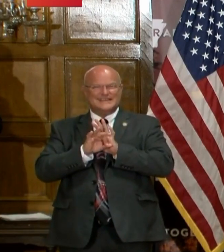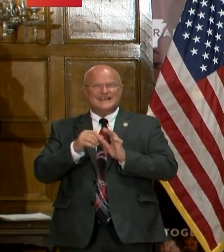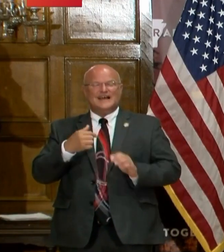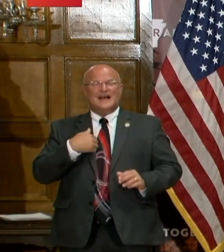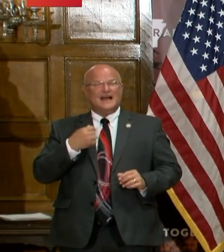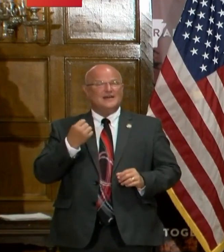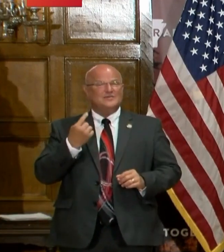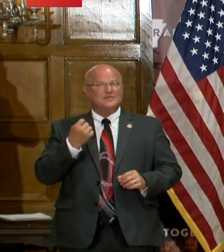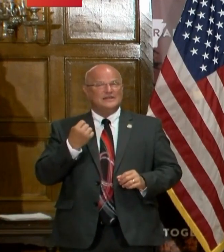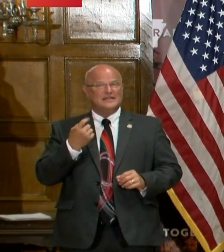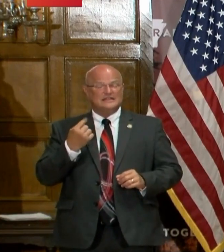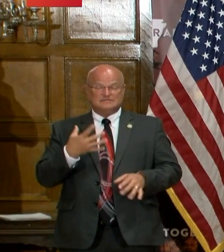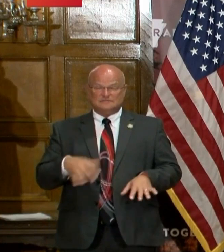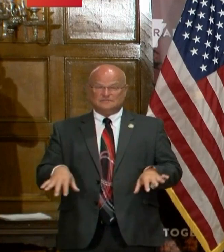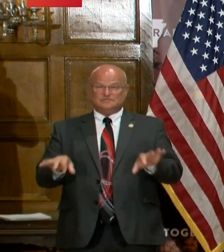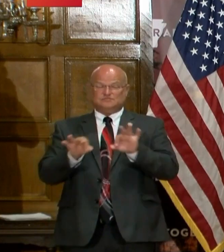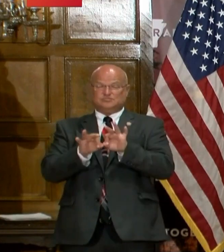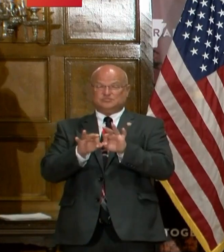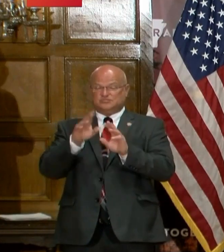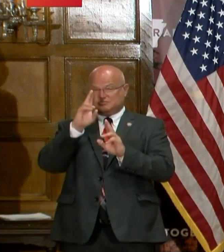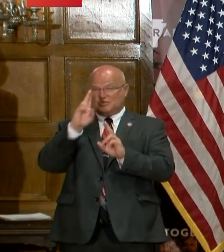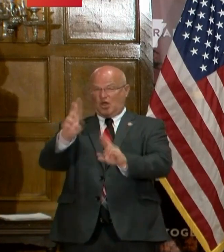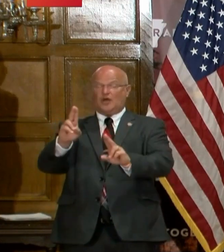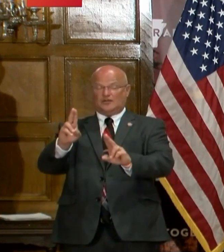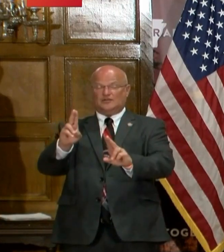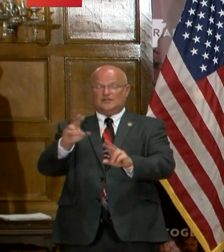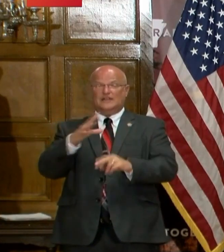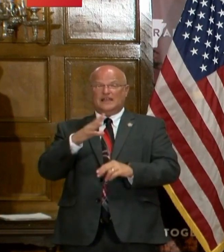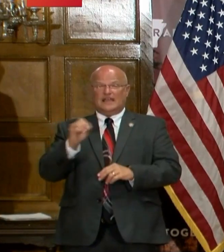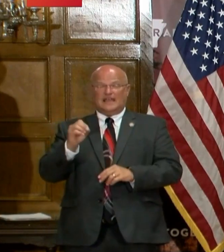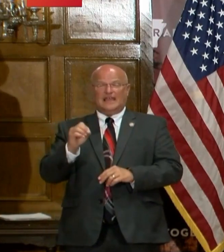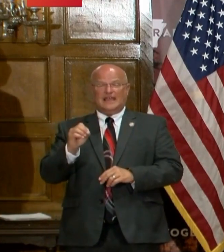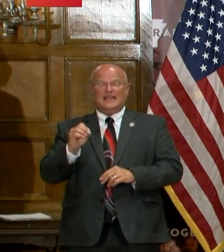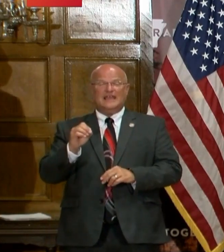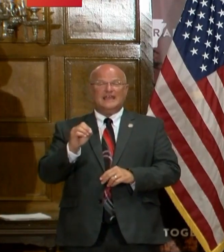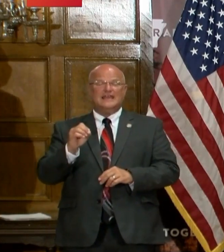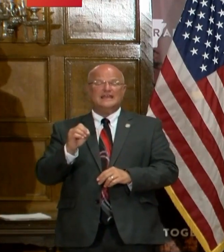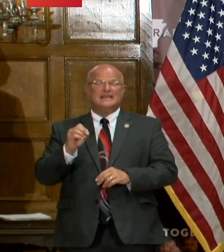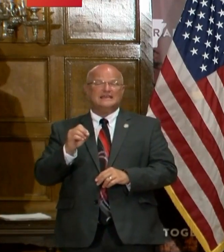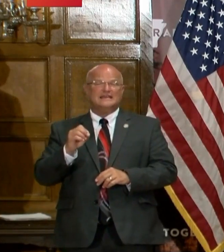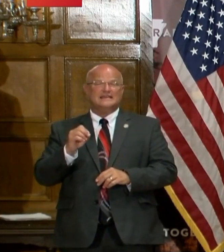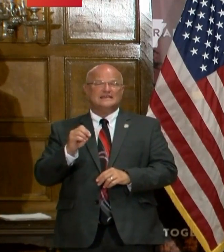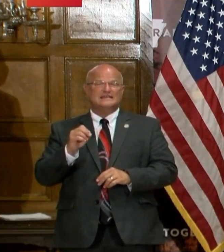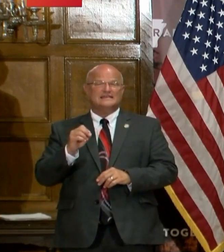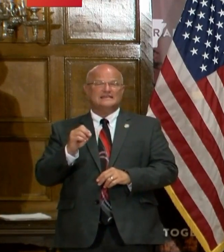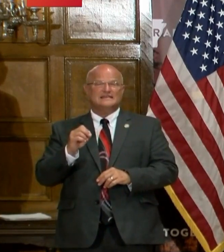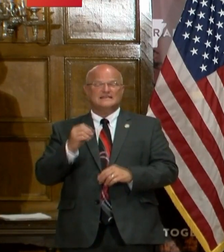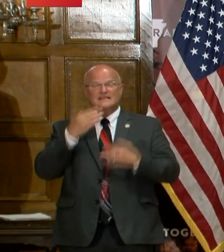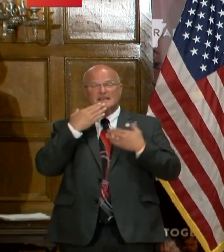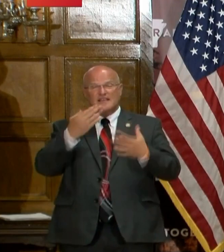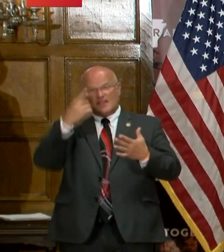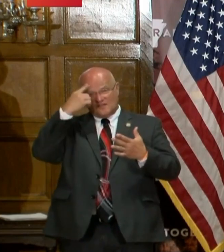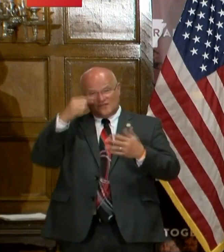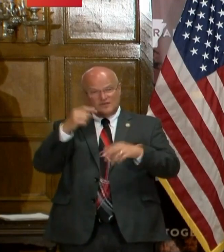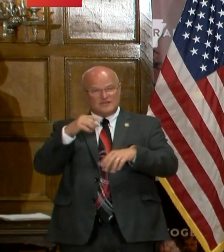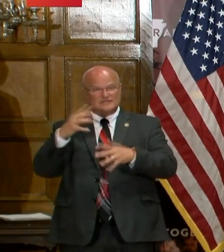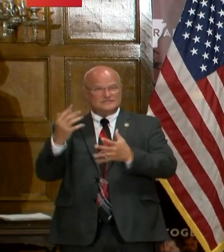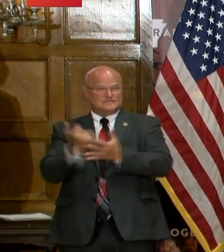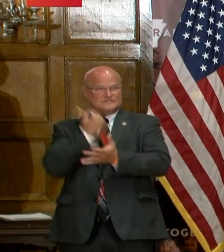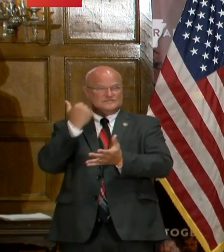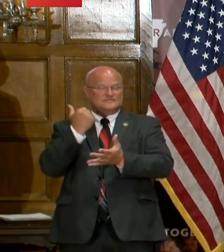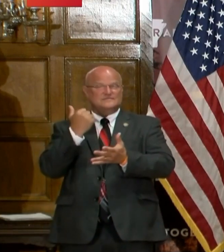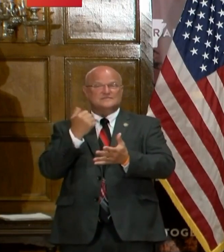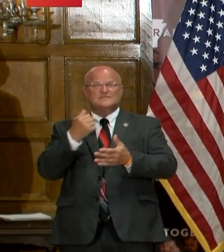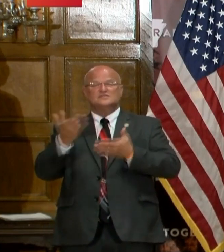honor, and I greatly thank him for the privilege of serving the public here in